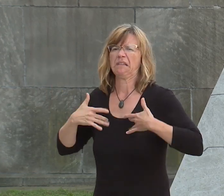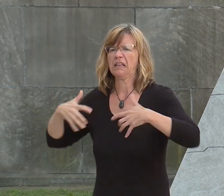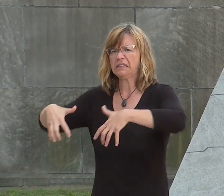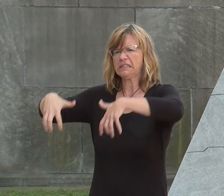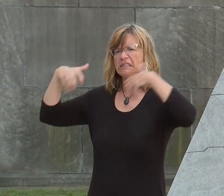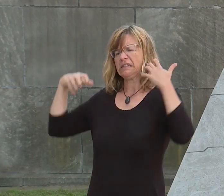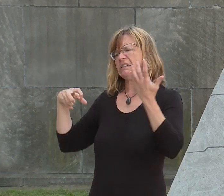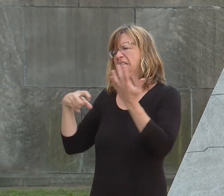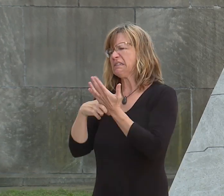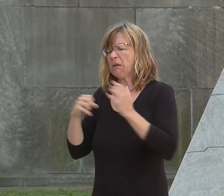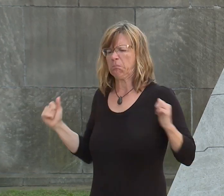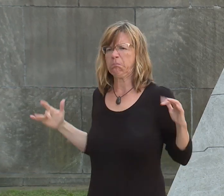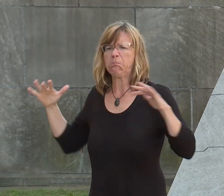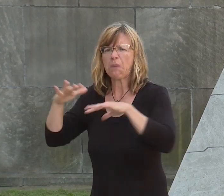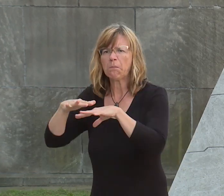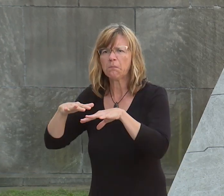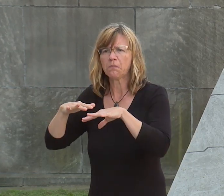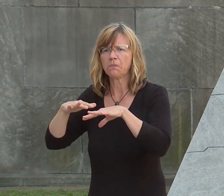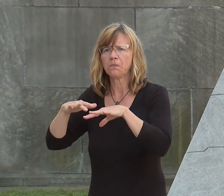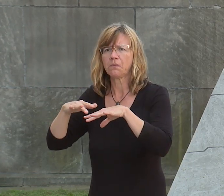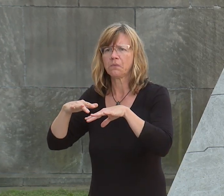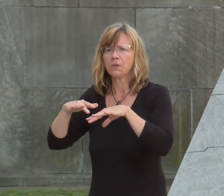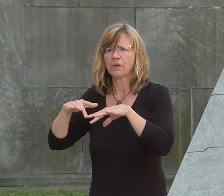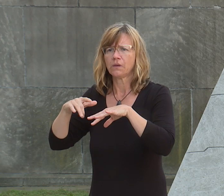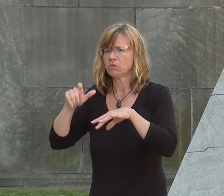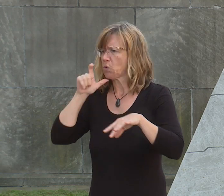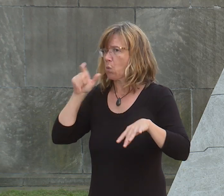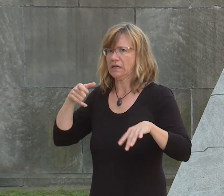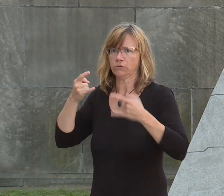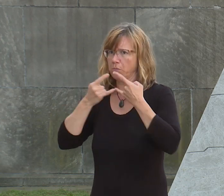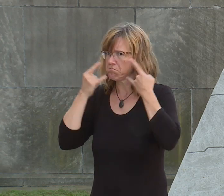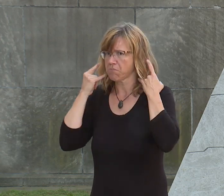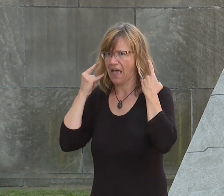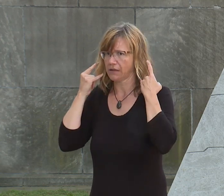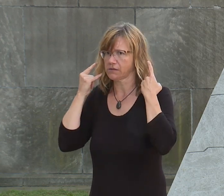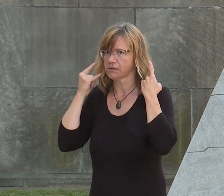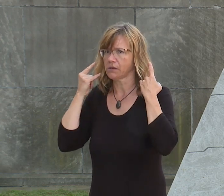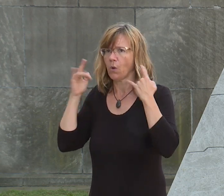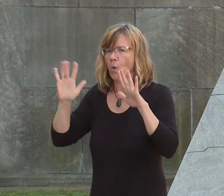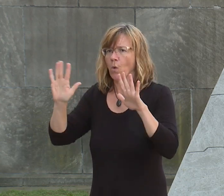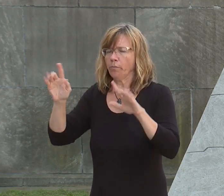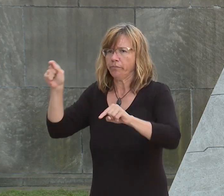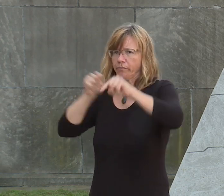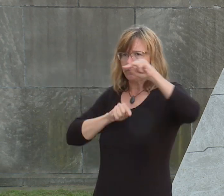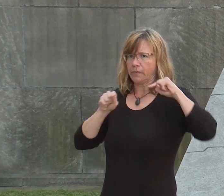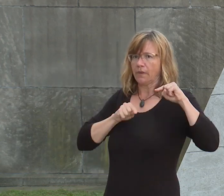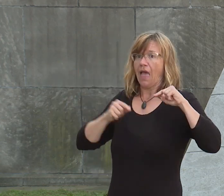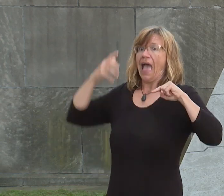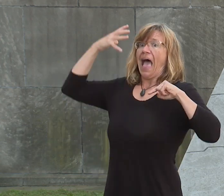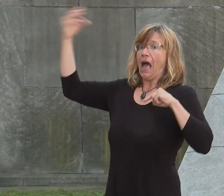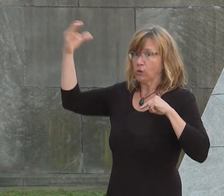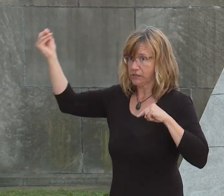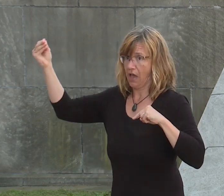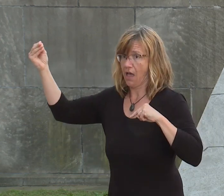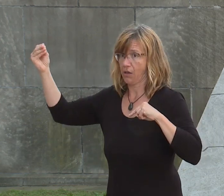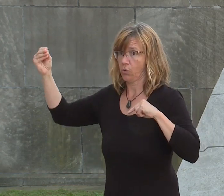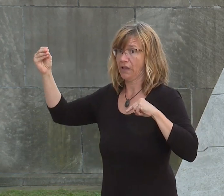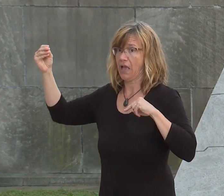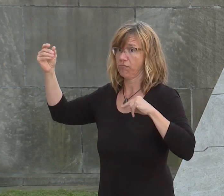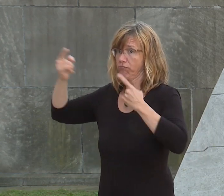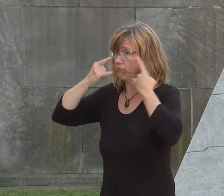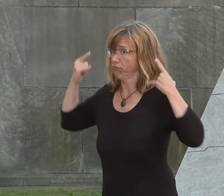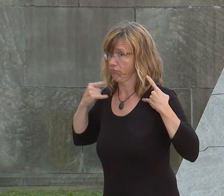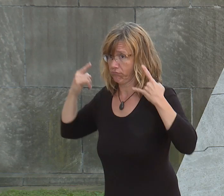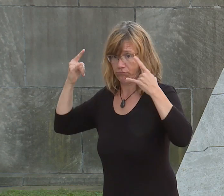event, you don't need to wear a mask. If you're at an outdoor venue, it's a ticketed event, then we do require masks. Indoors at all